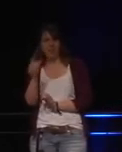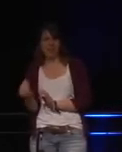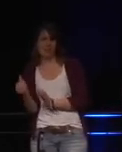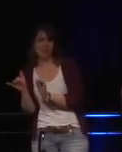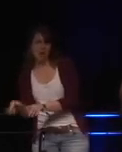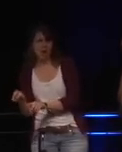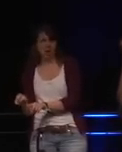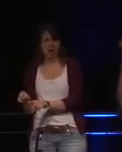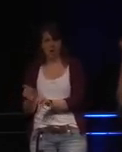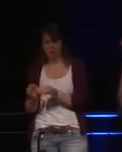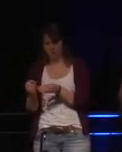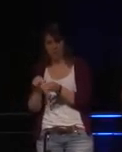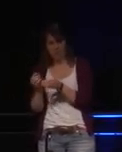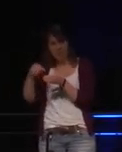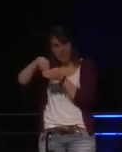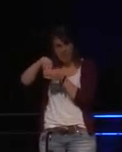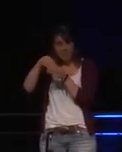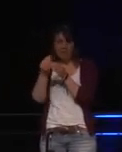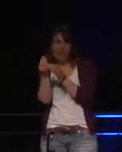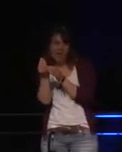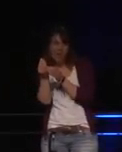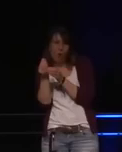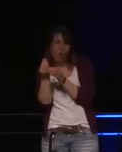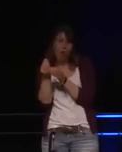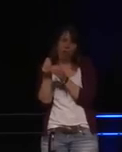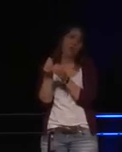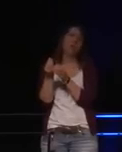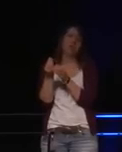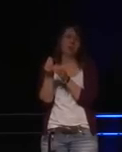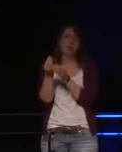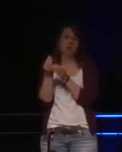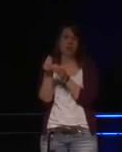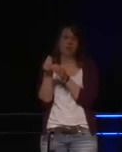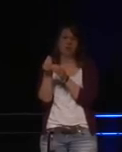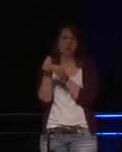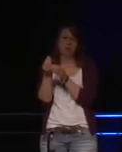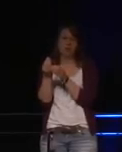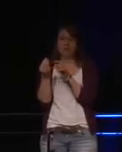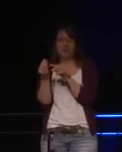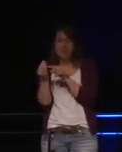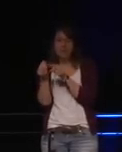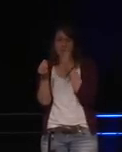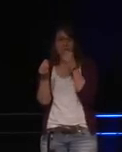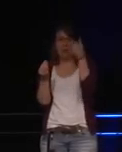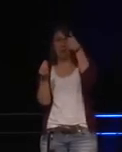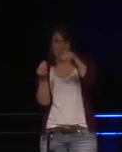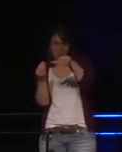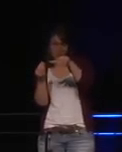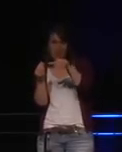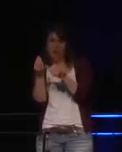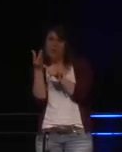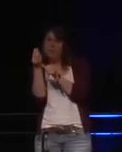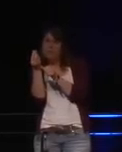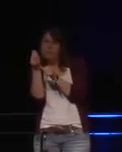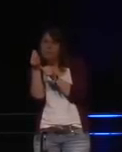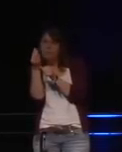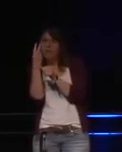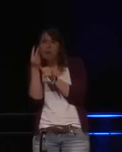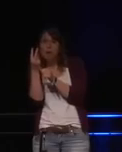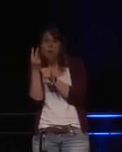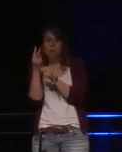This box has sensors. These sensors help analyzing the stool. And